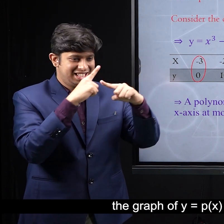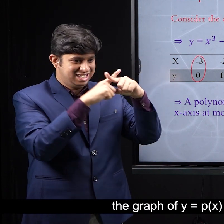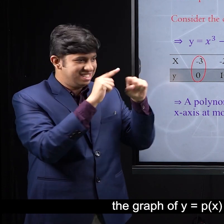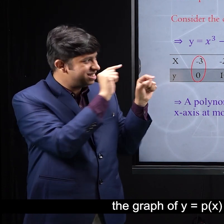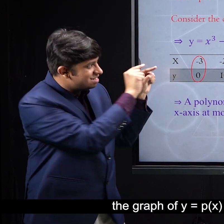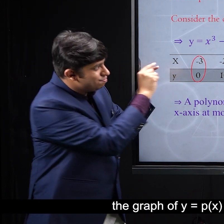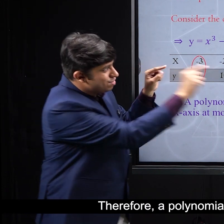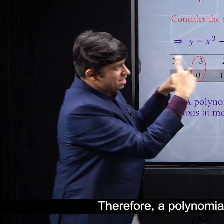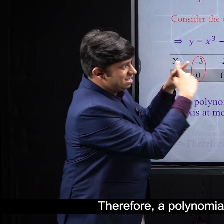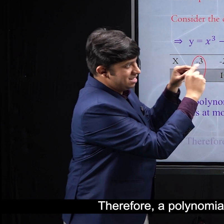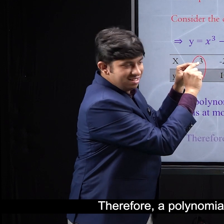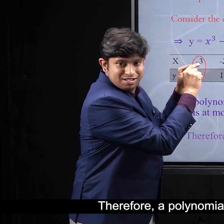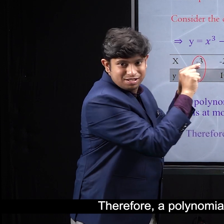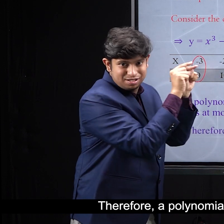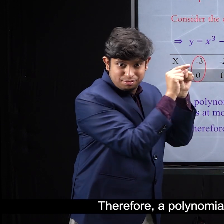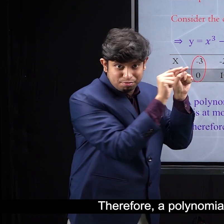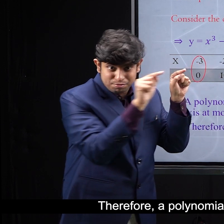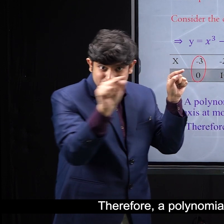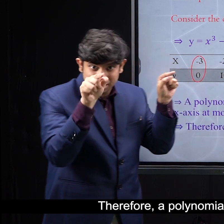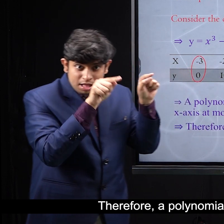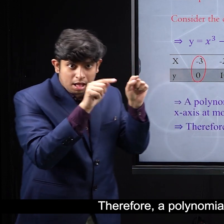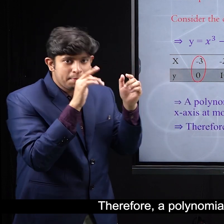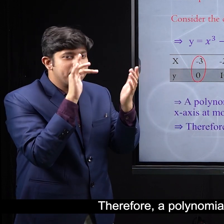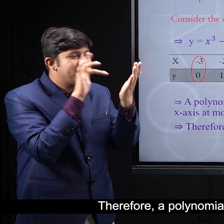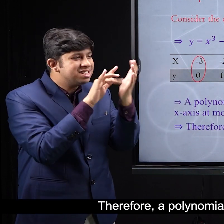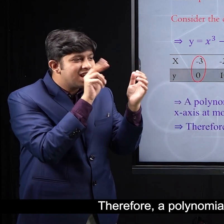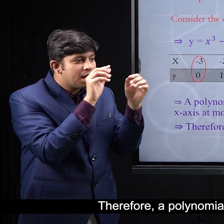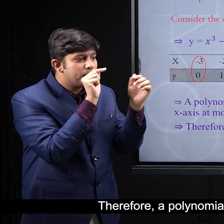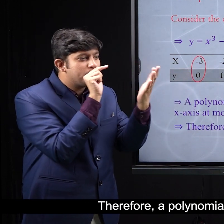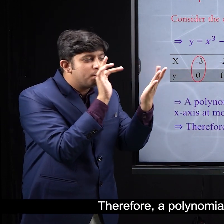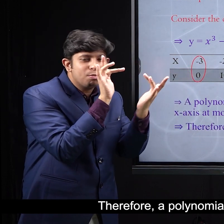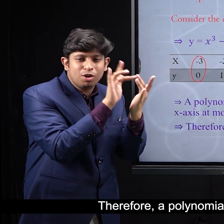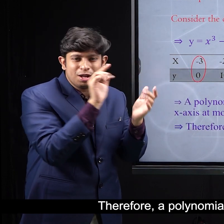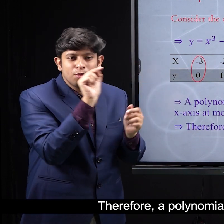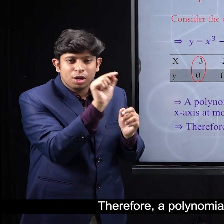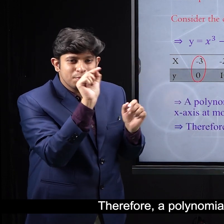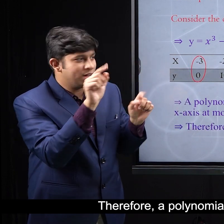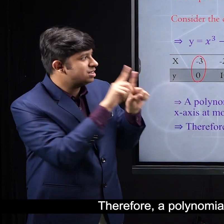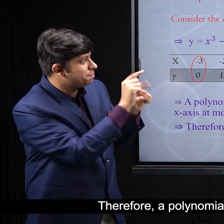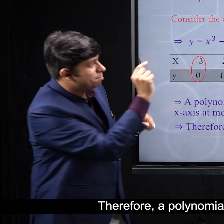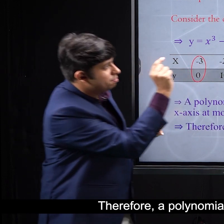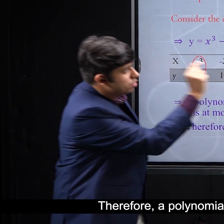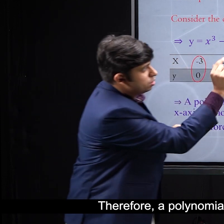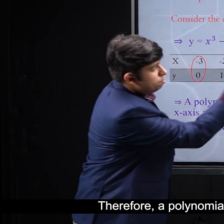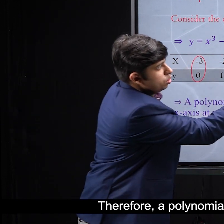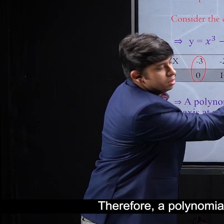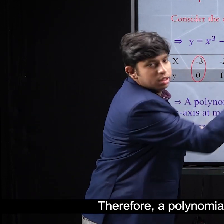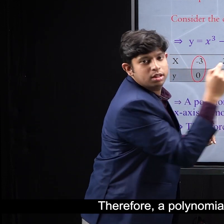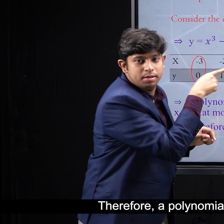n points. Therefore, a polynomial p of x of degree n has at most n